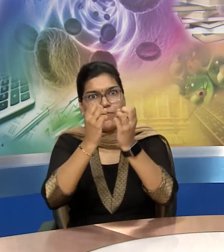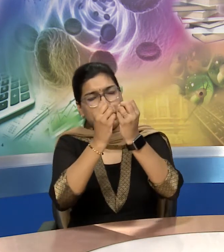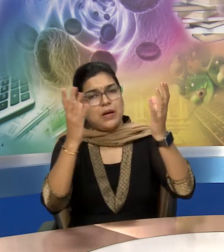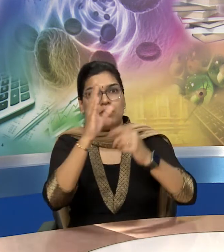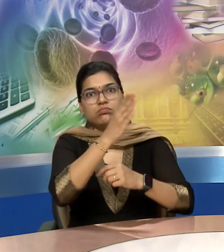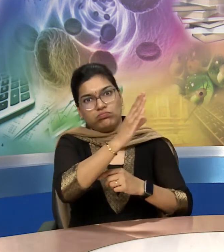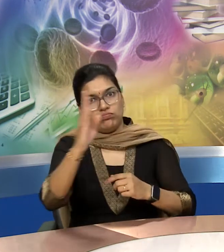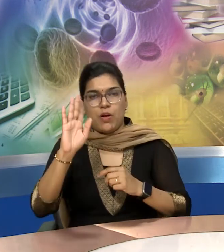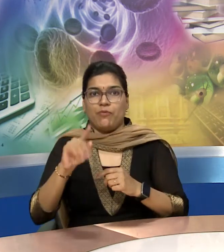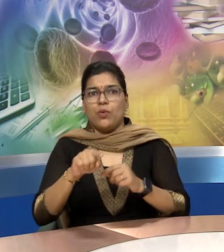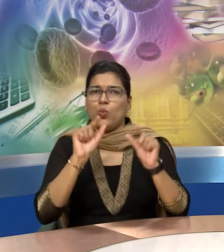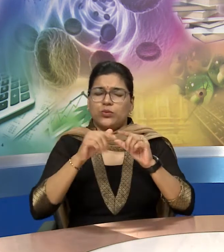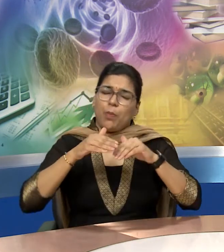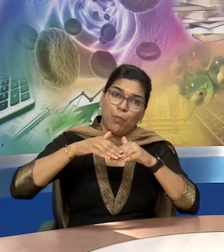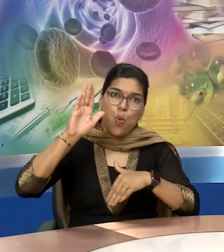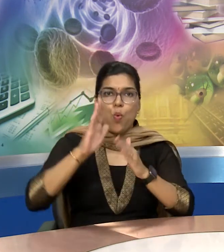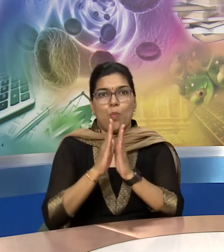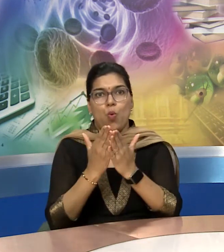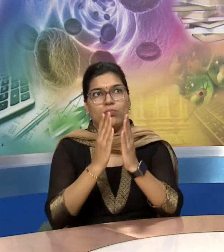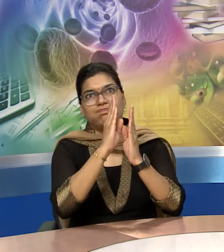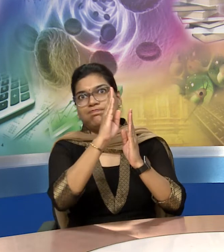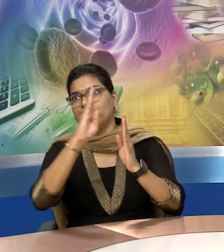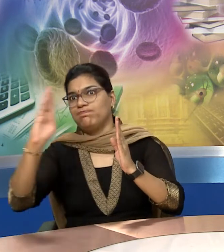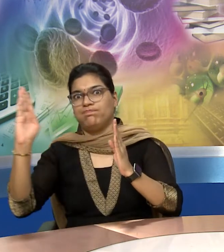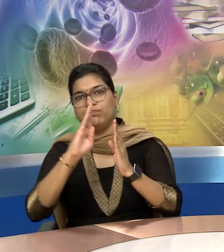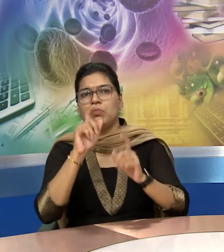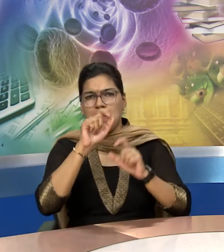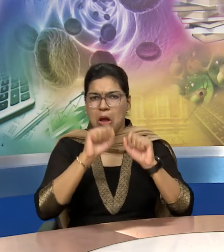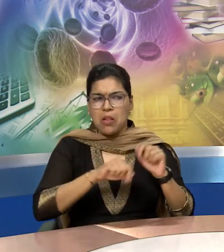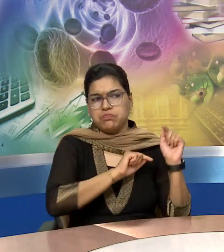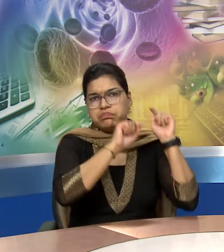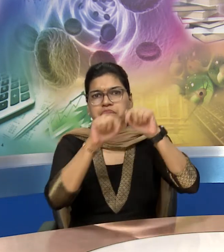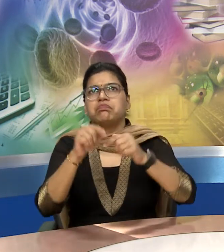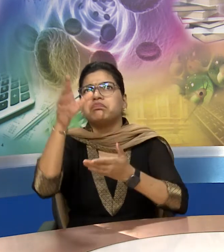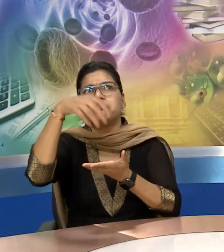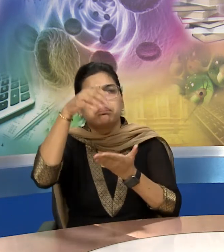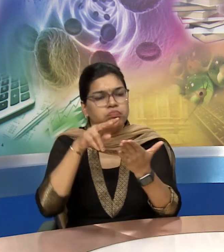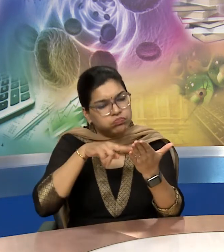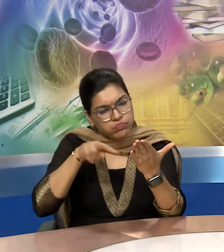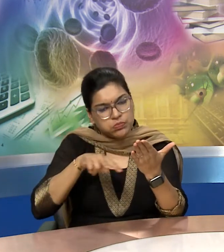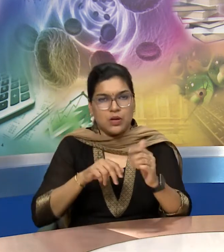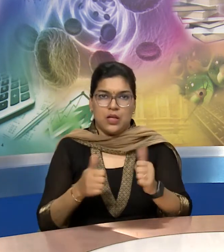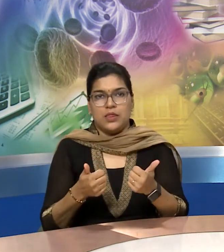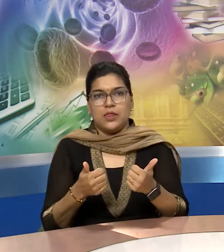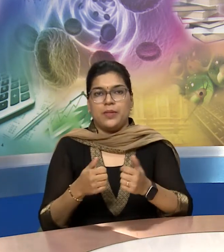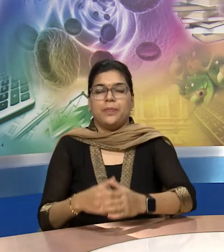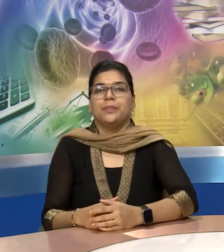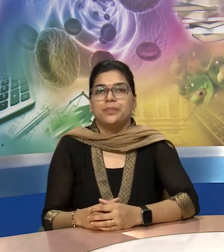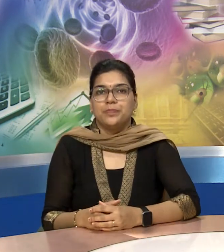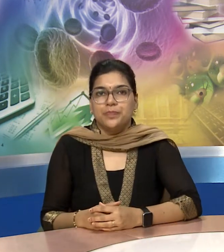a room, or a room set apart for the keeping and use of a collection of